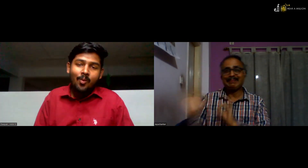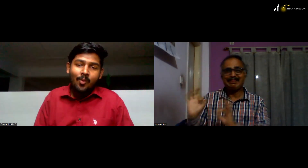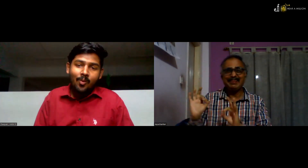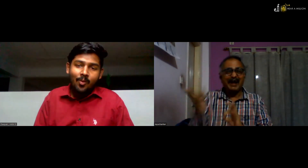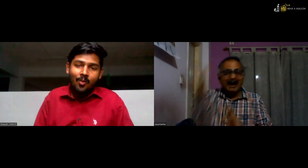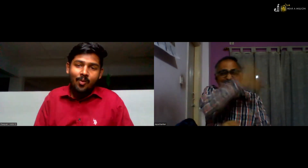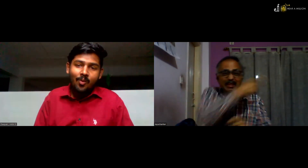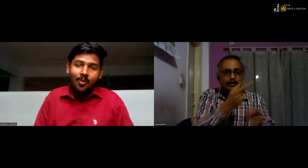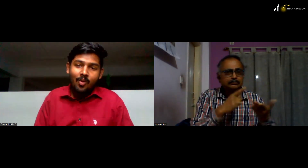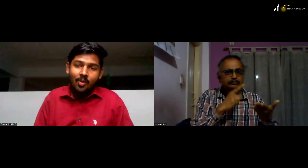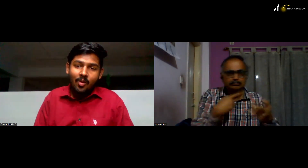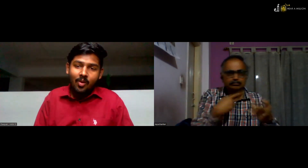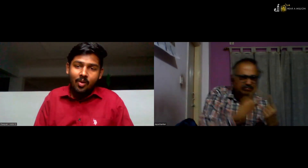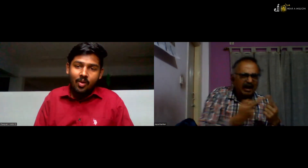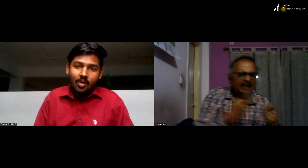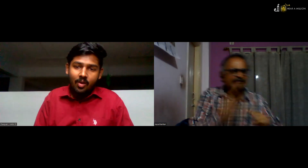ahead. And